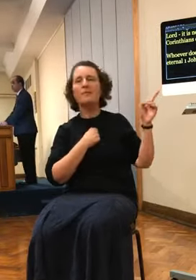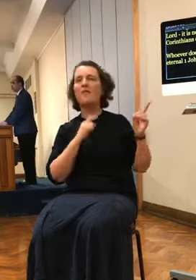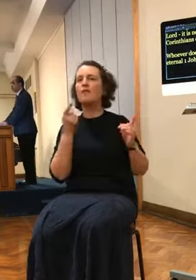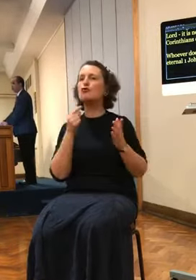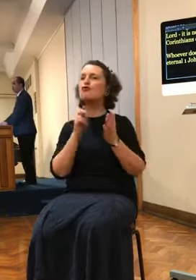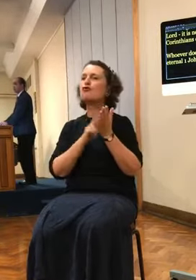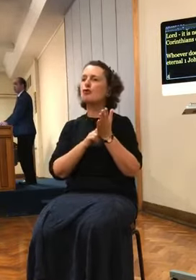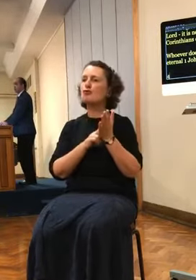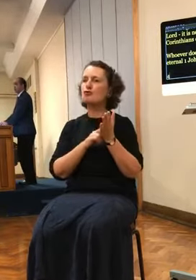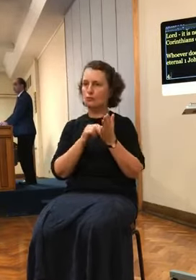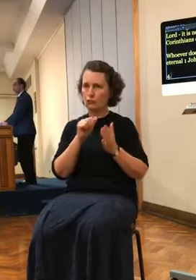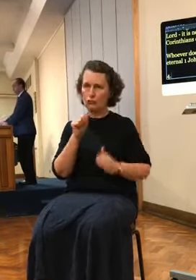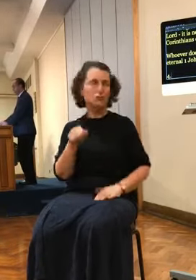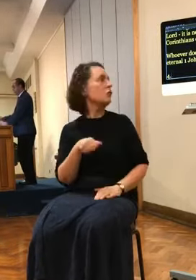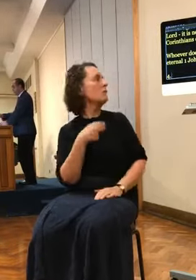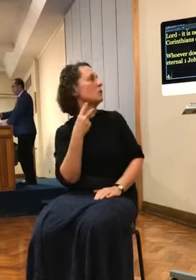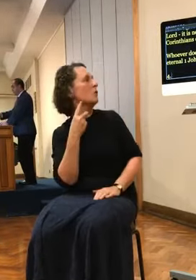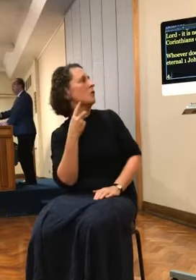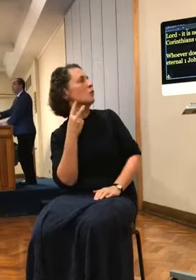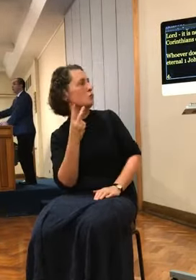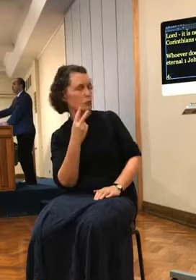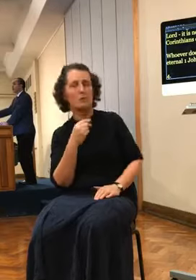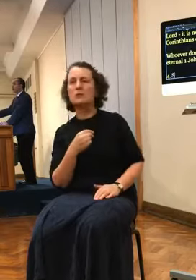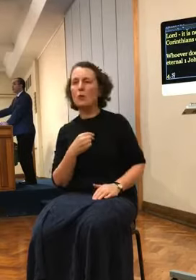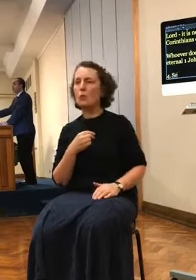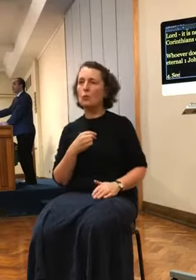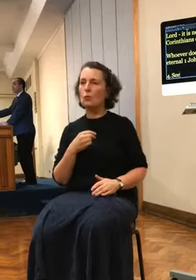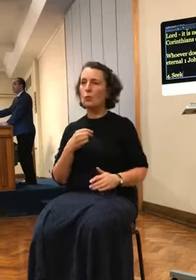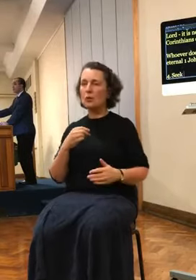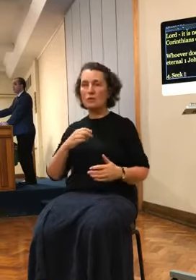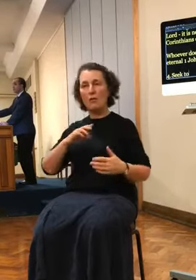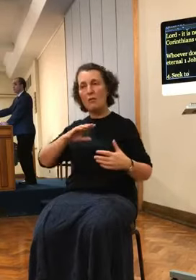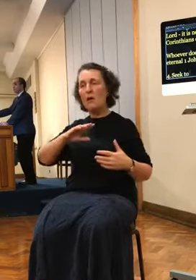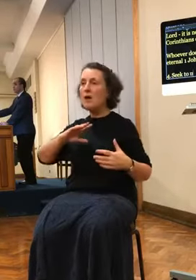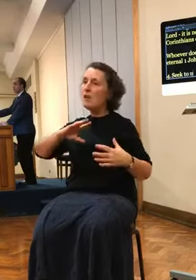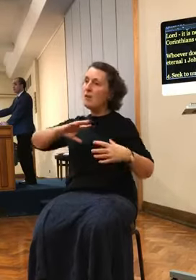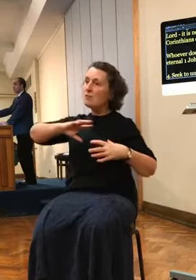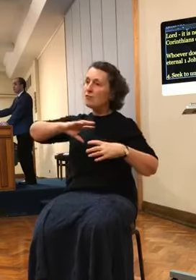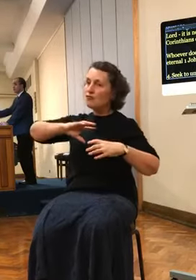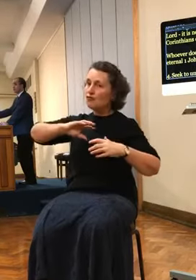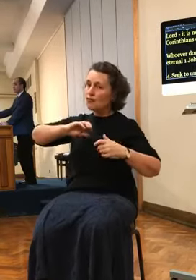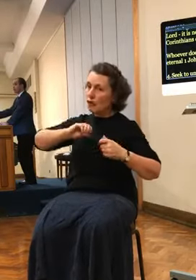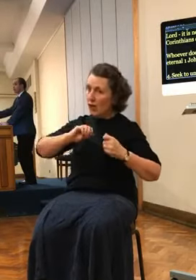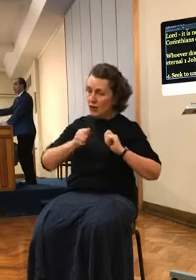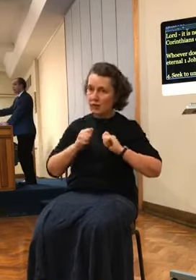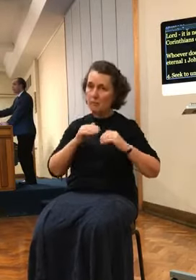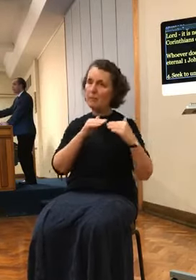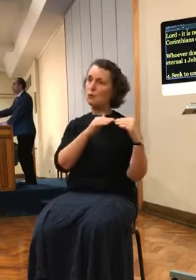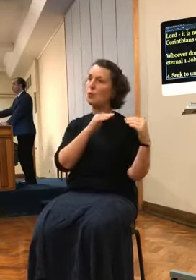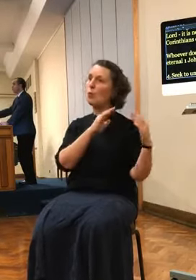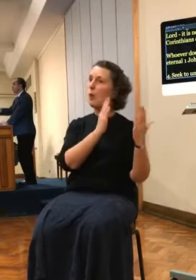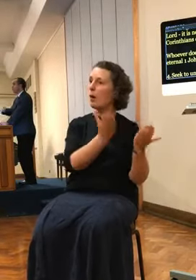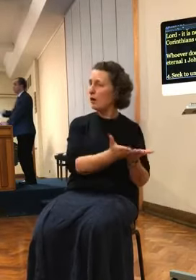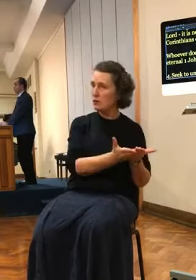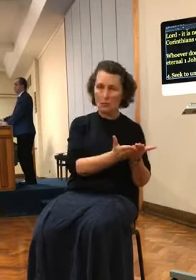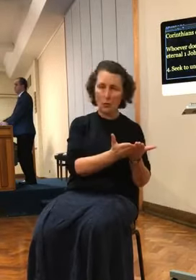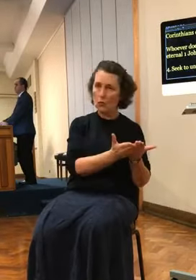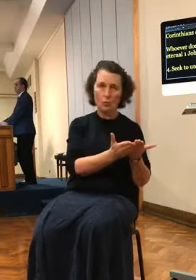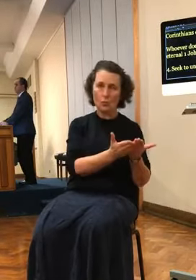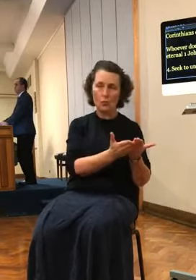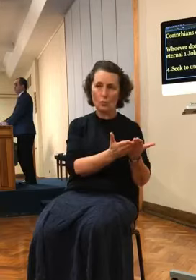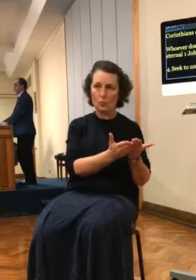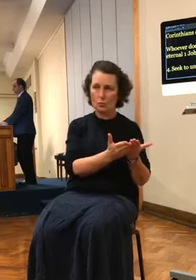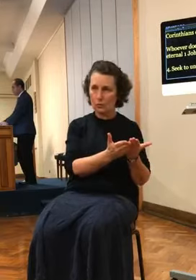So you will know the will of God. It's here in verse 17, Ephesians 5, 17. We are to know the will of